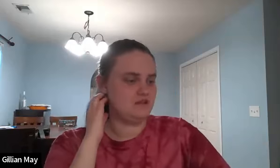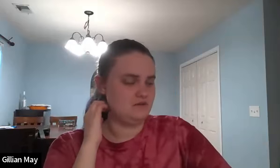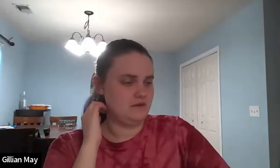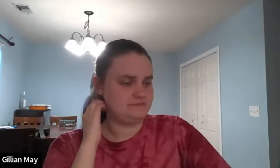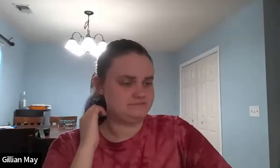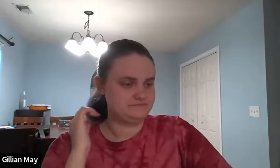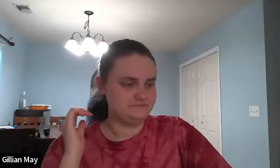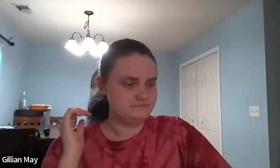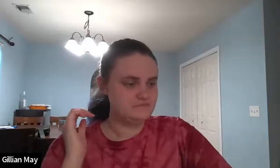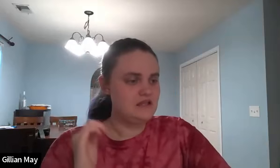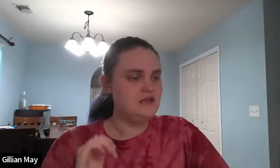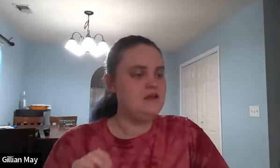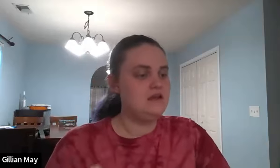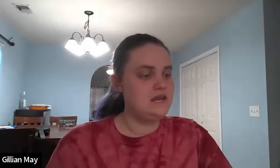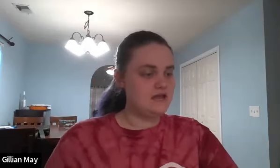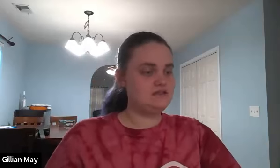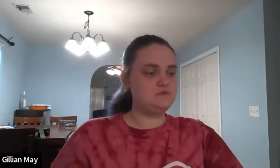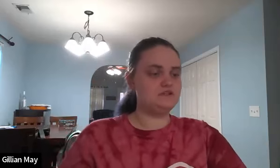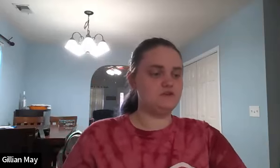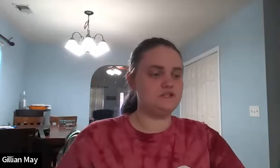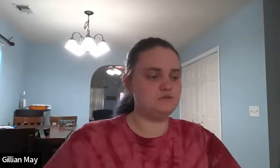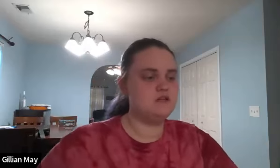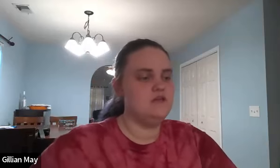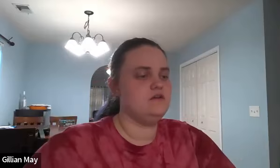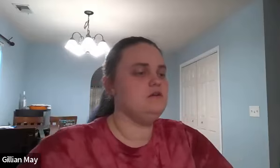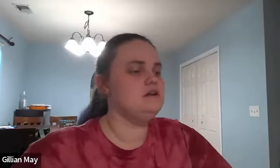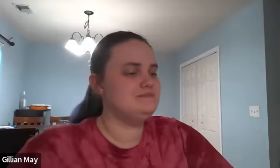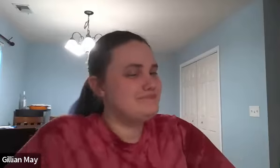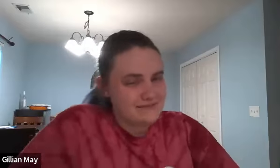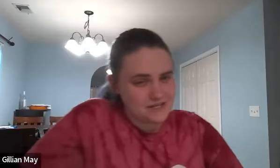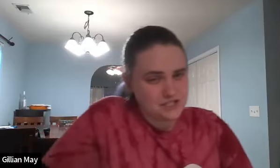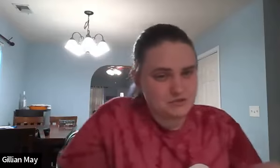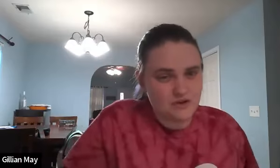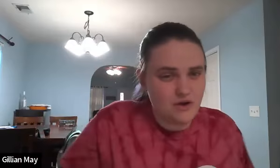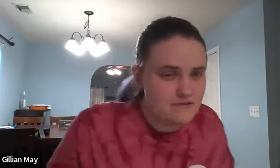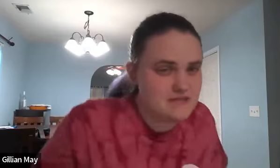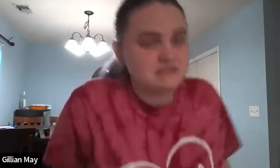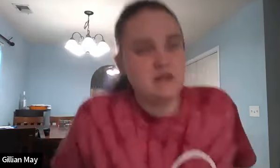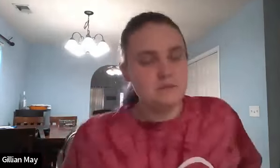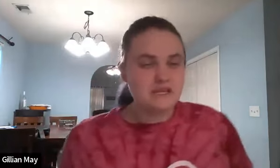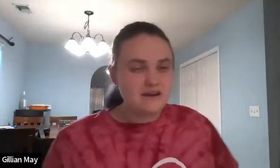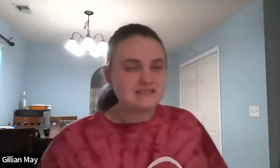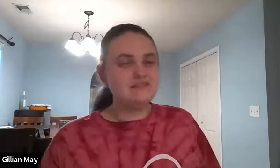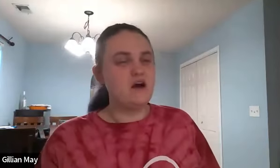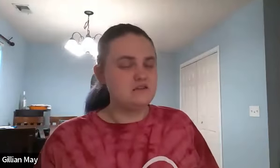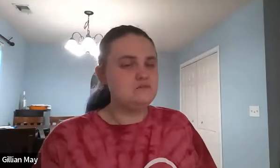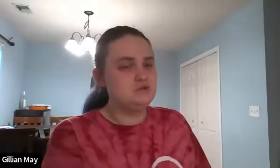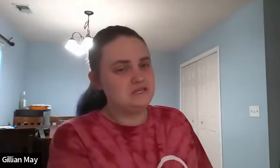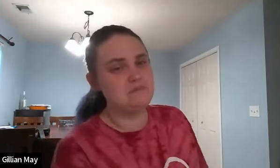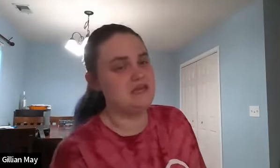Okay. Now let's move on to our vegetables. There are not as many vegetables on this because a lot of them do end up being